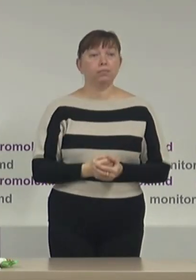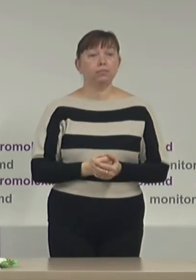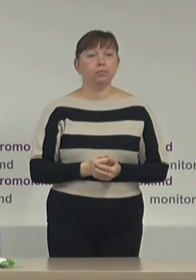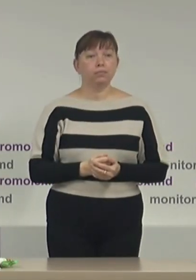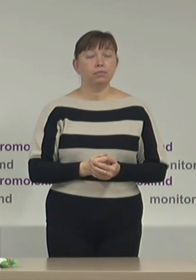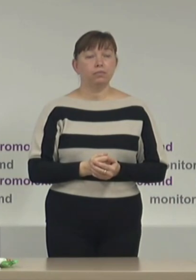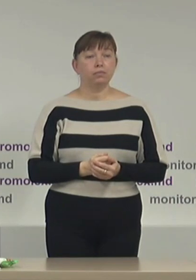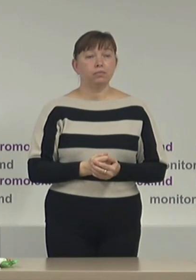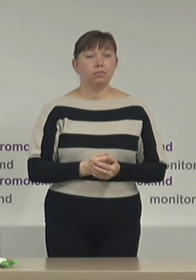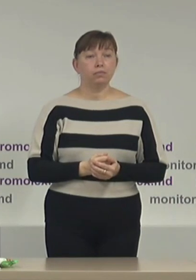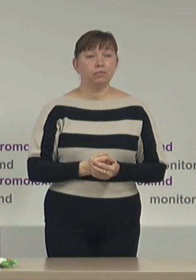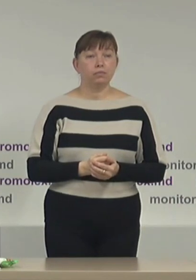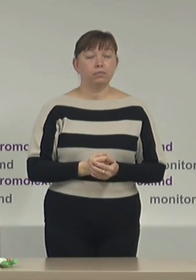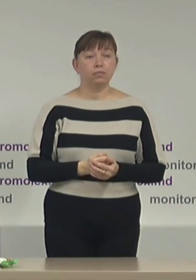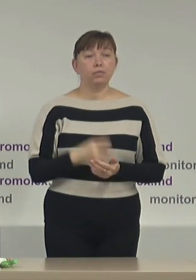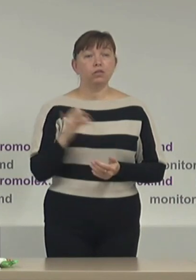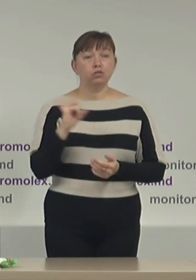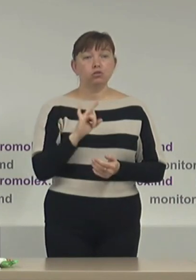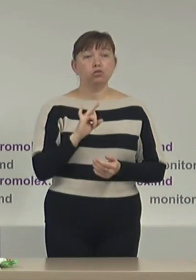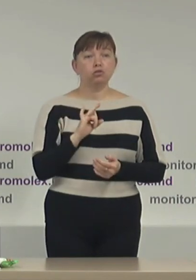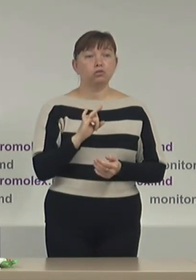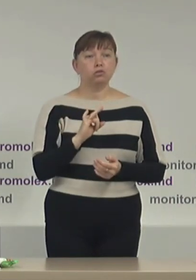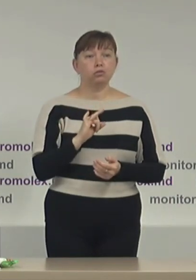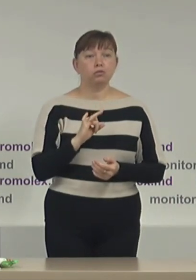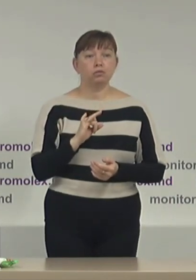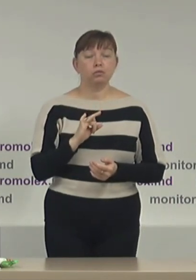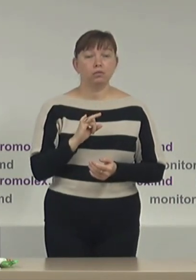attention, and